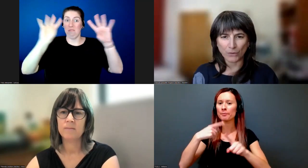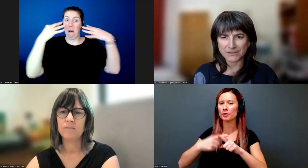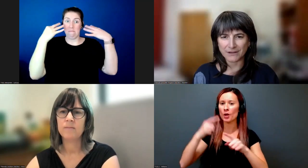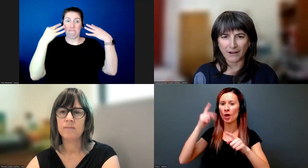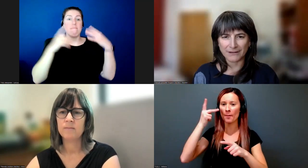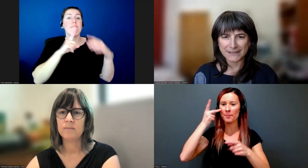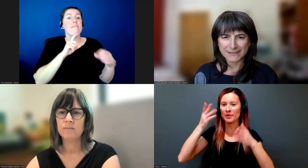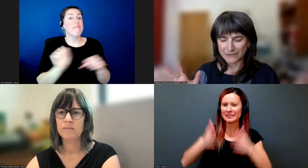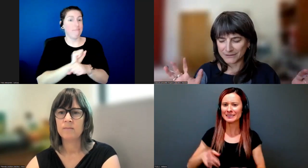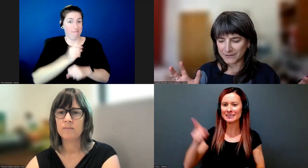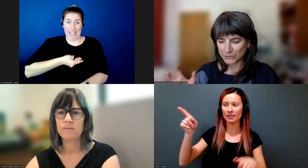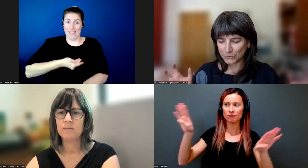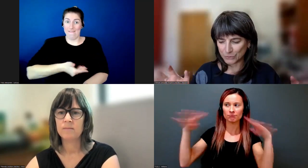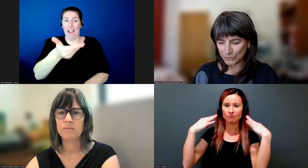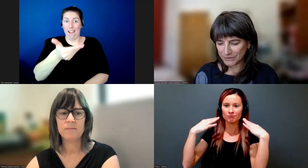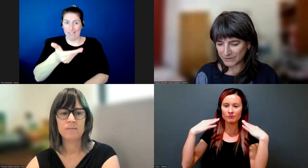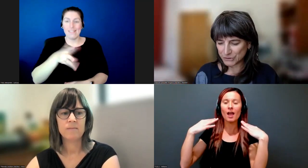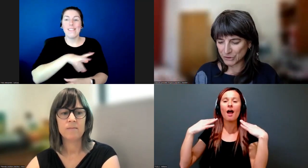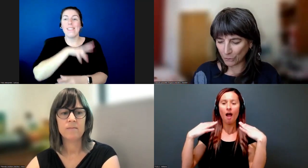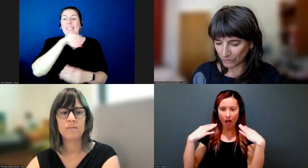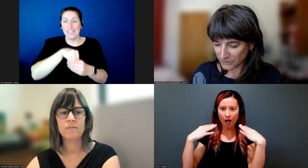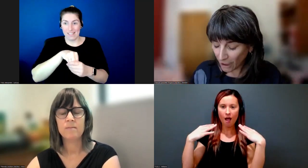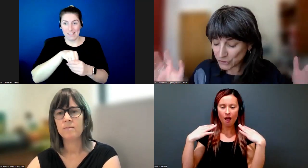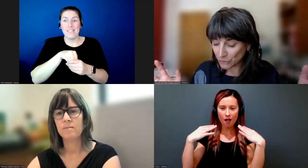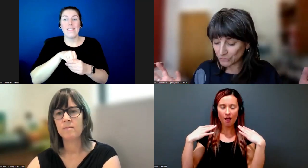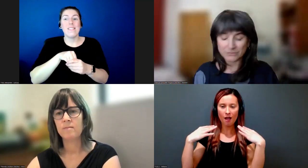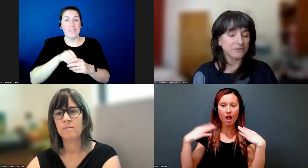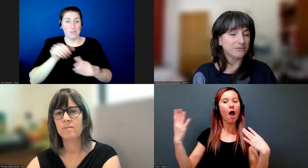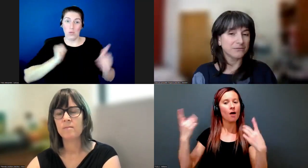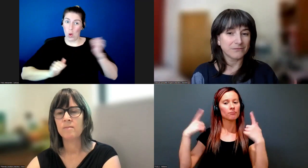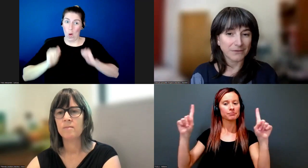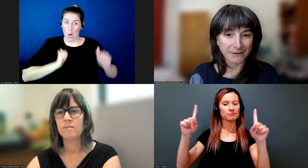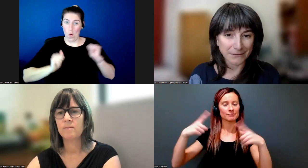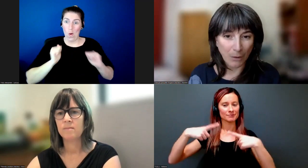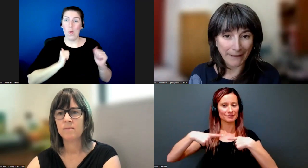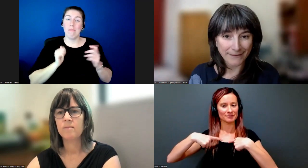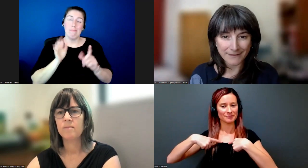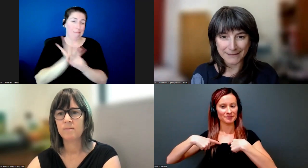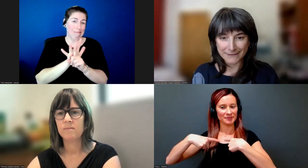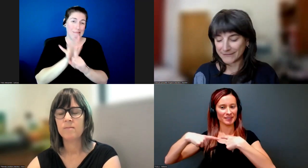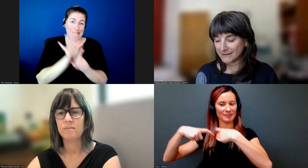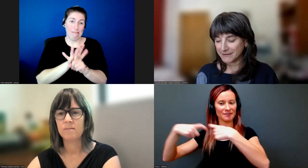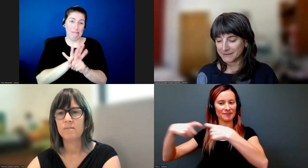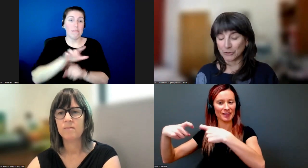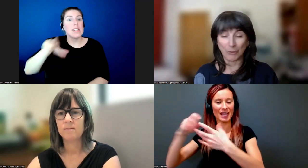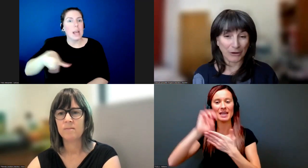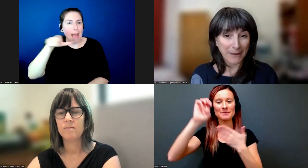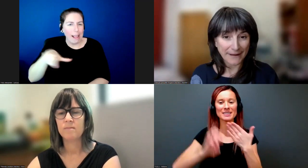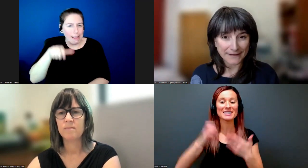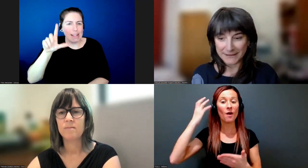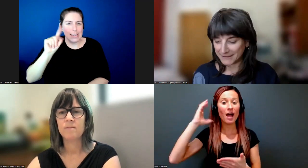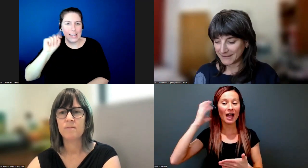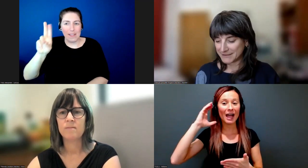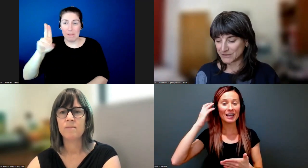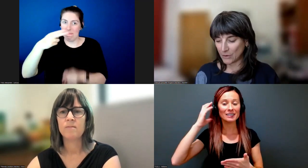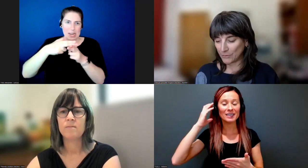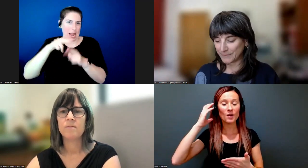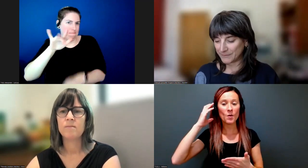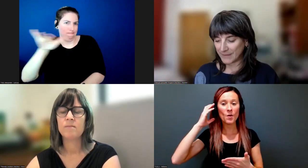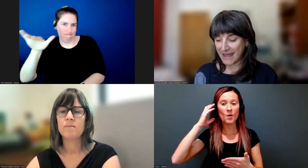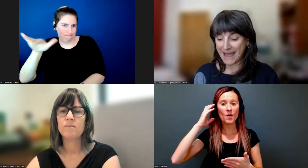most listened to talk show in Quebec, TV, Tout le monde en parle.